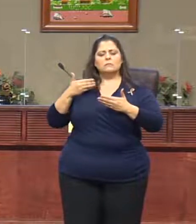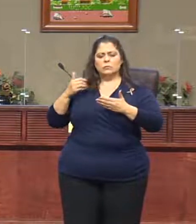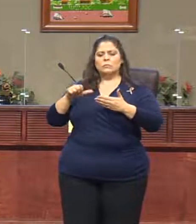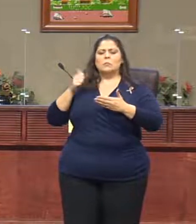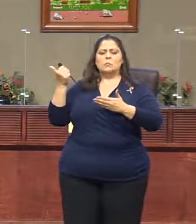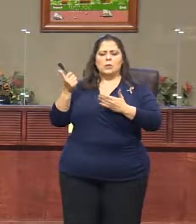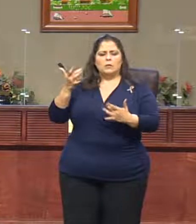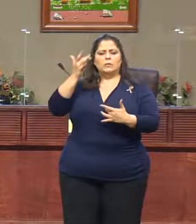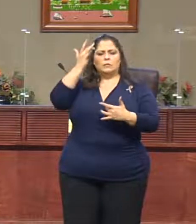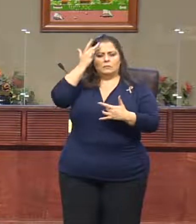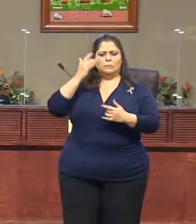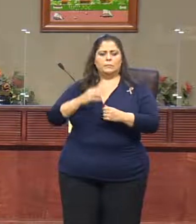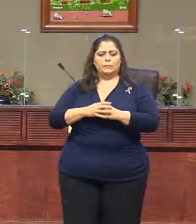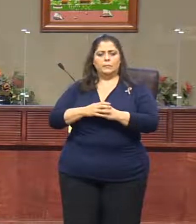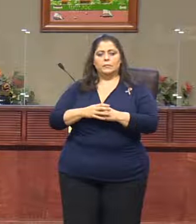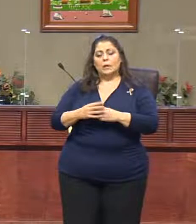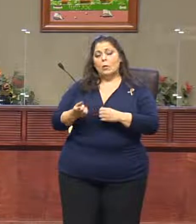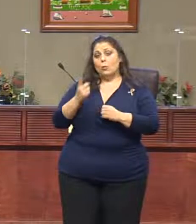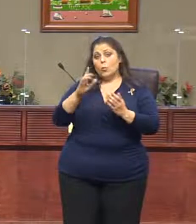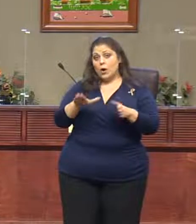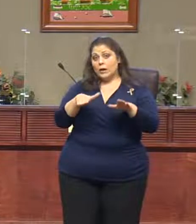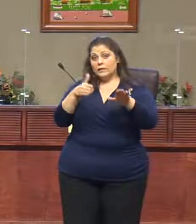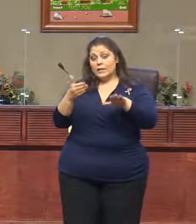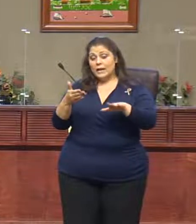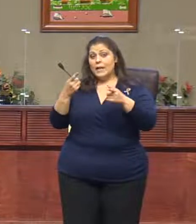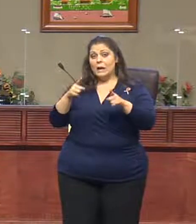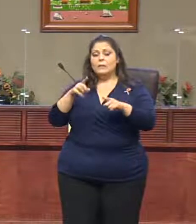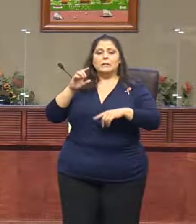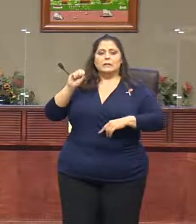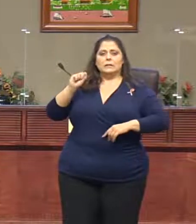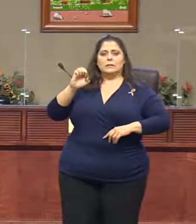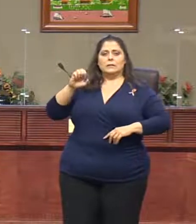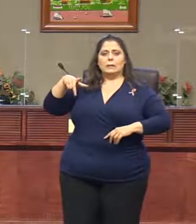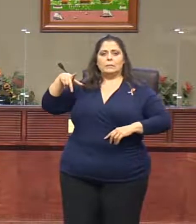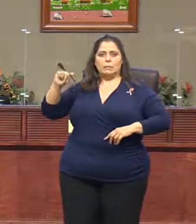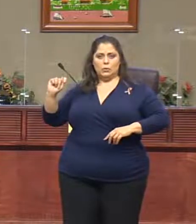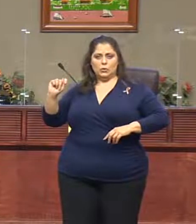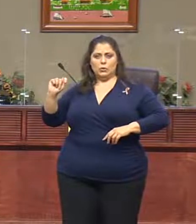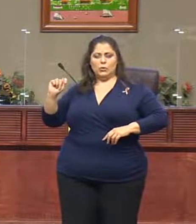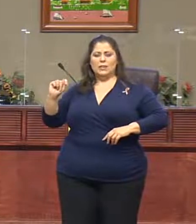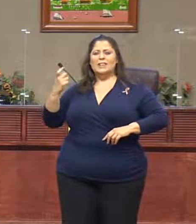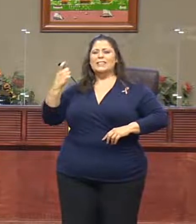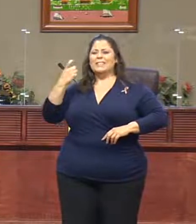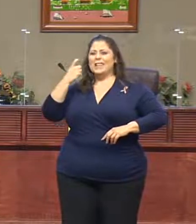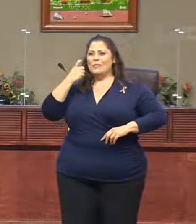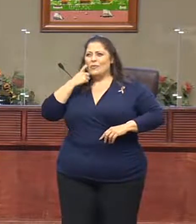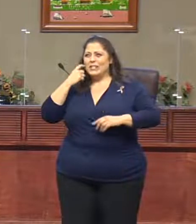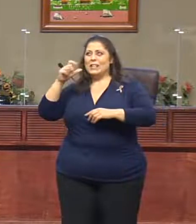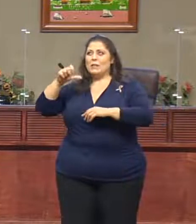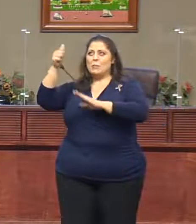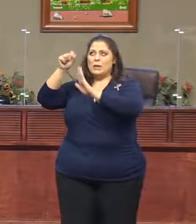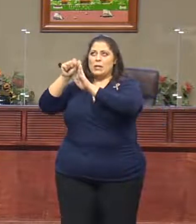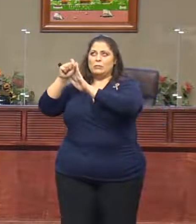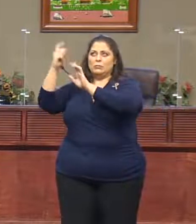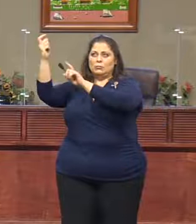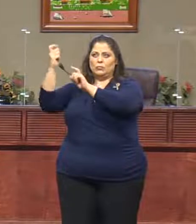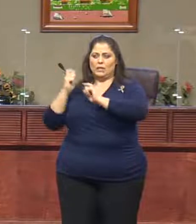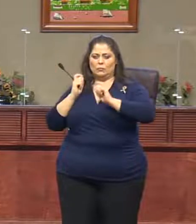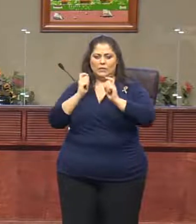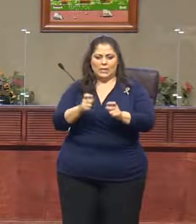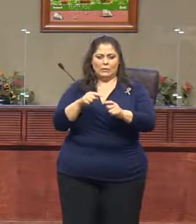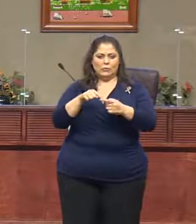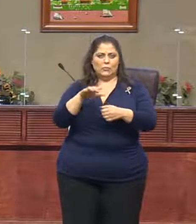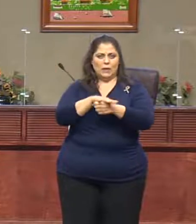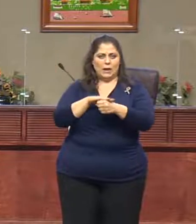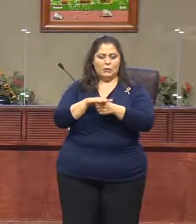conditions. One of the deaths was from September, that was recently assigned from the state to us, and then 3 from